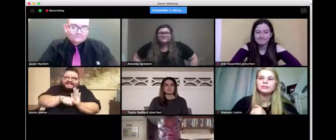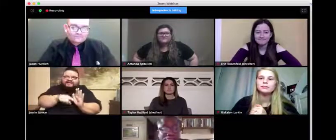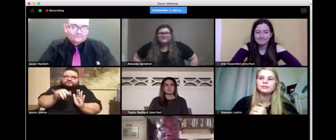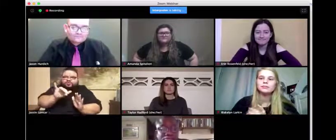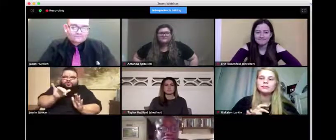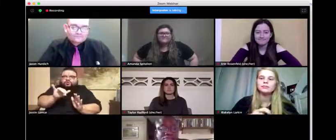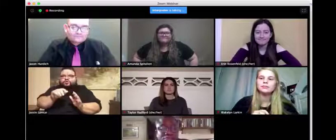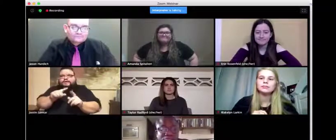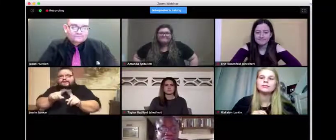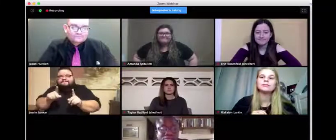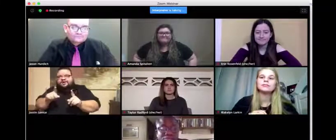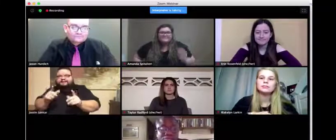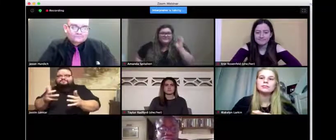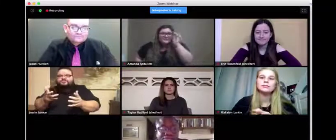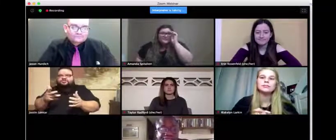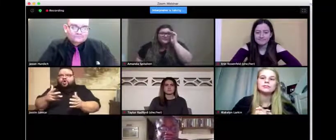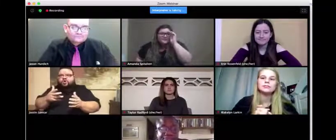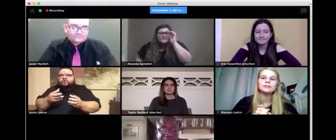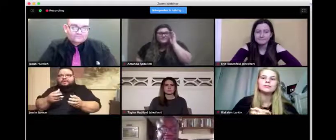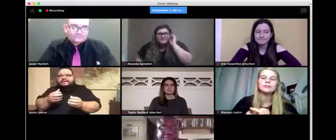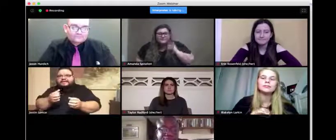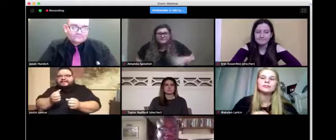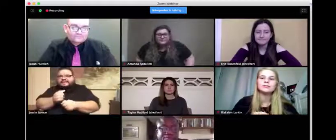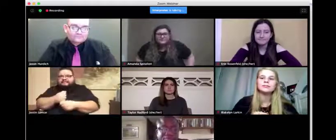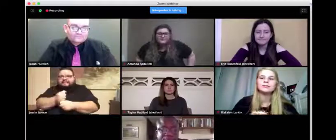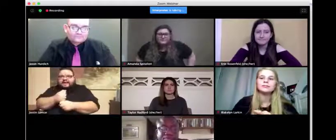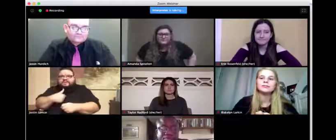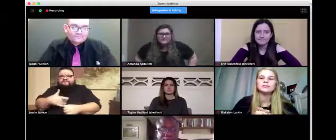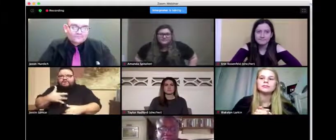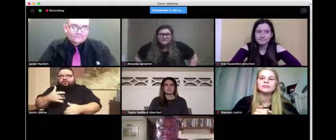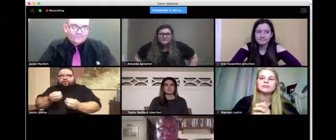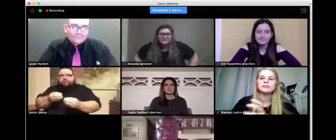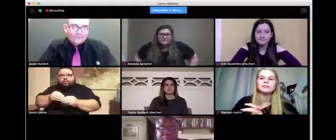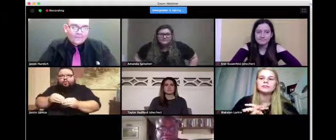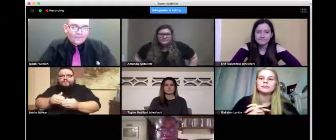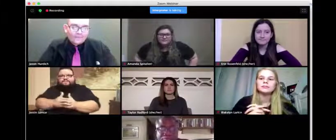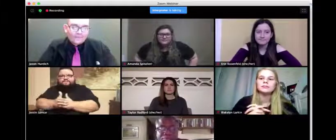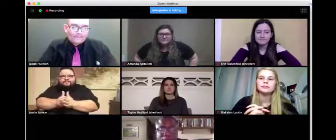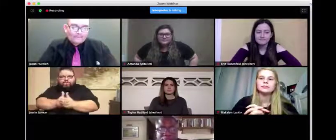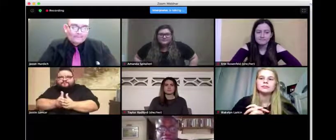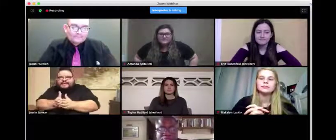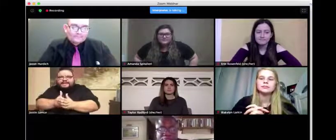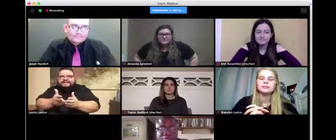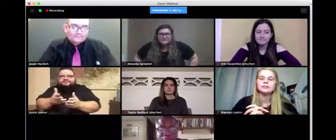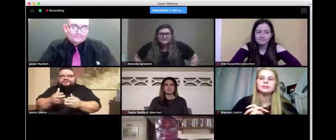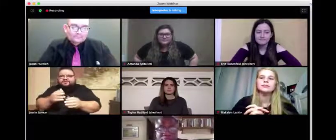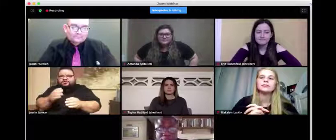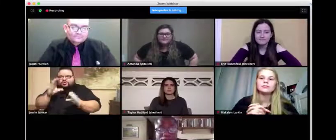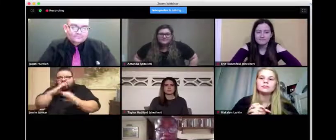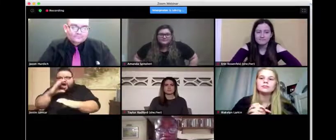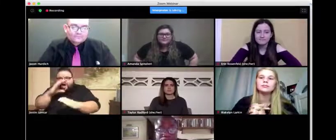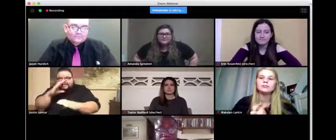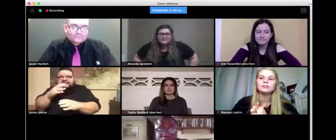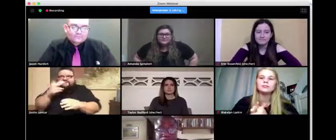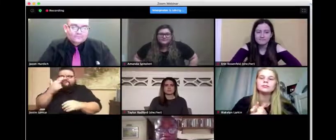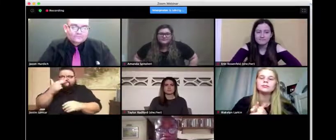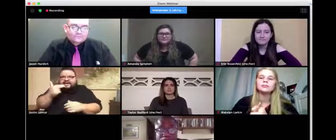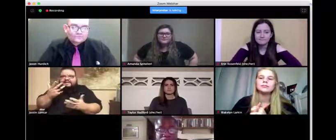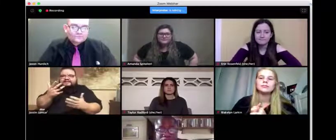me feel more motivated and really hungry to, I had a lot of funny experiences growing up in the deaf and hard